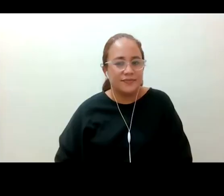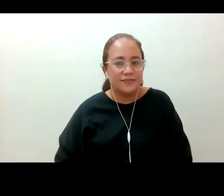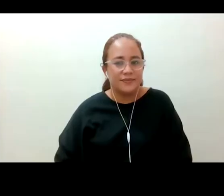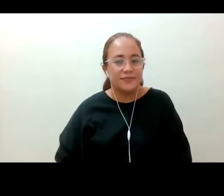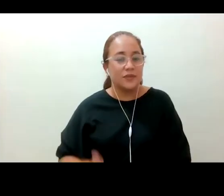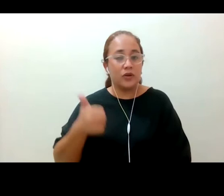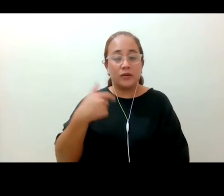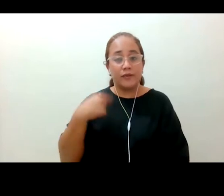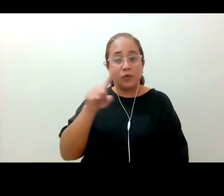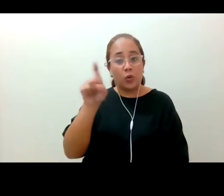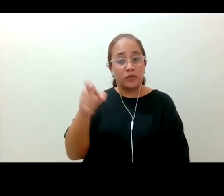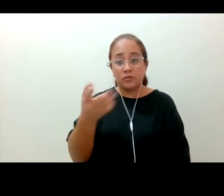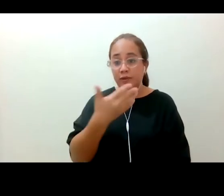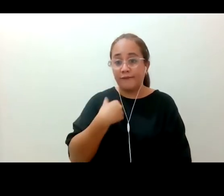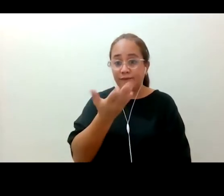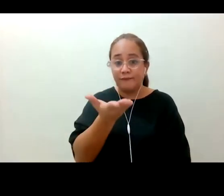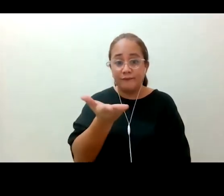Okay, any questions about that?